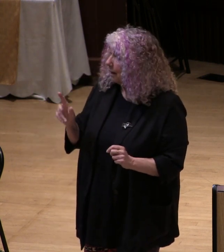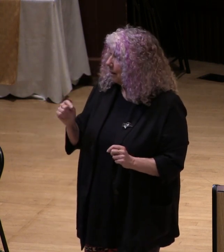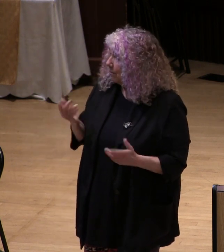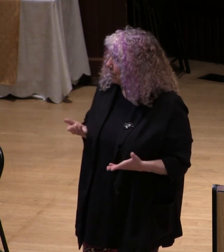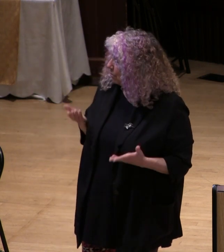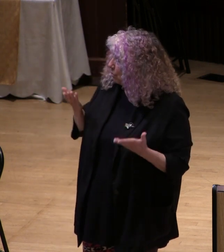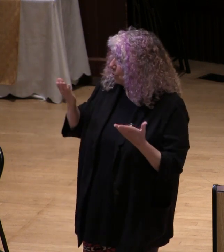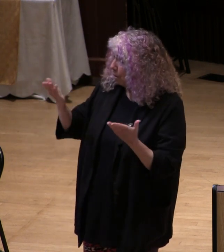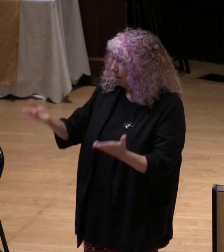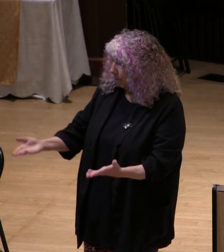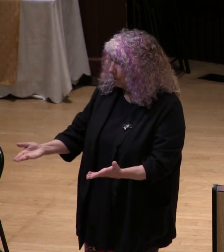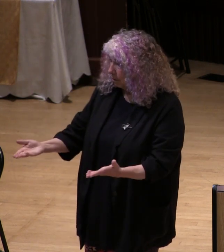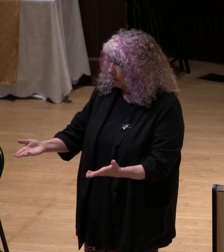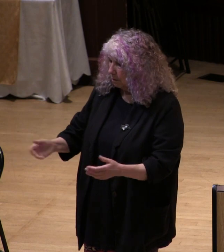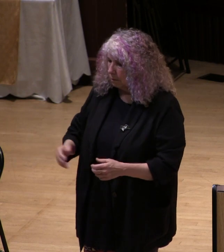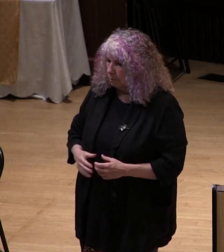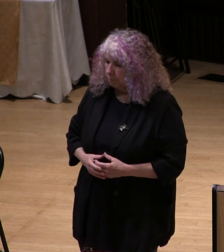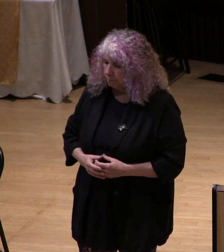can offer.